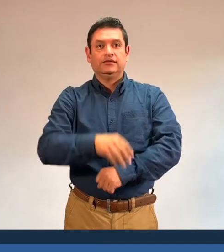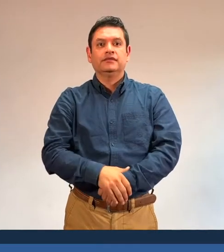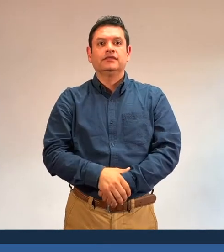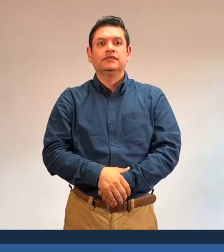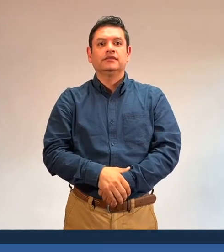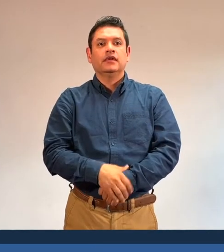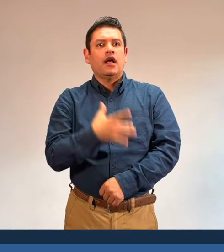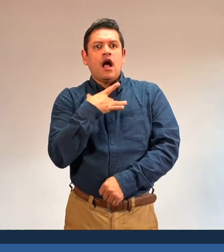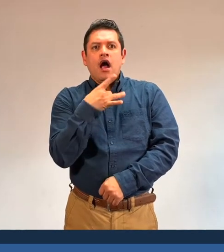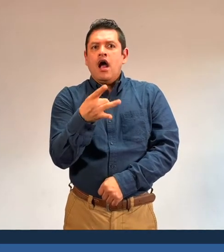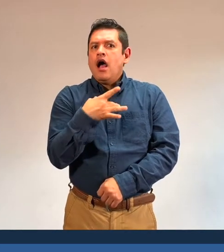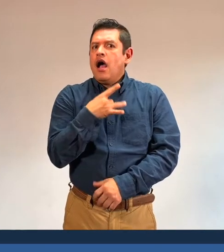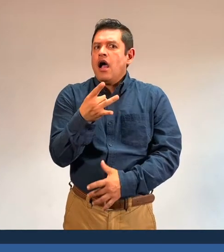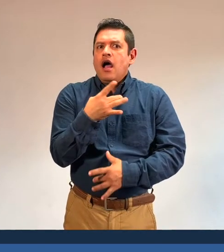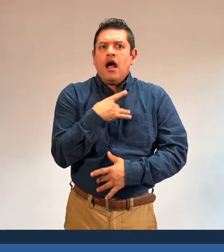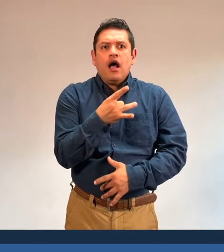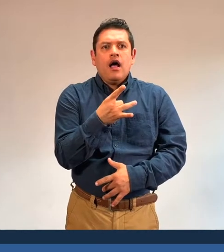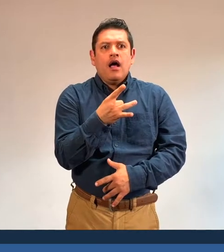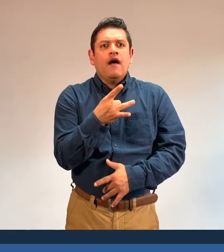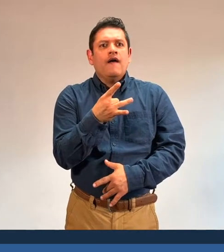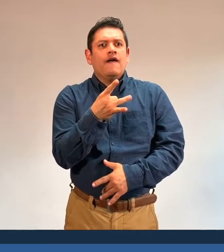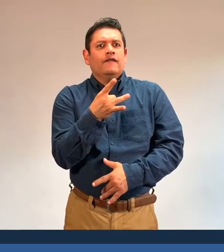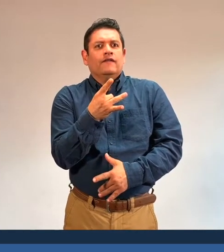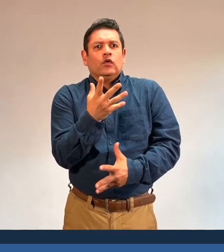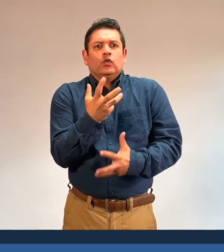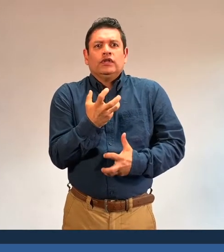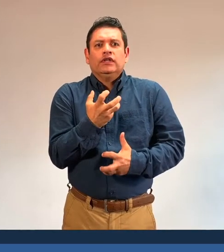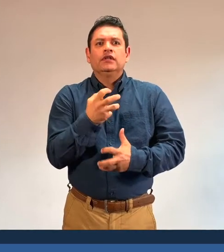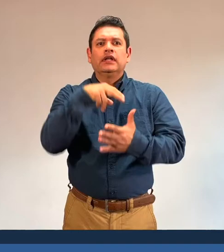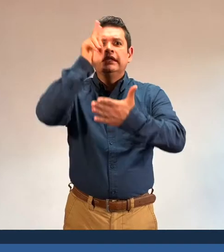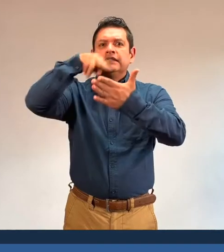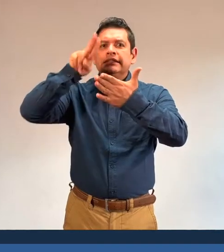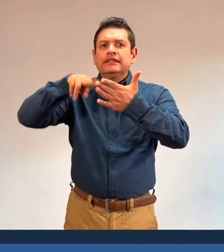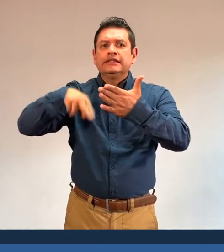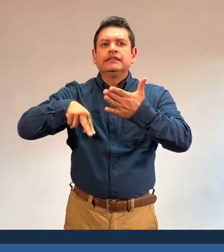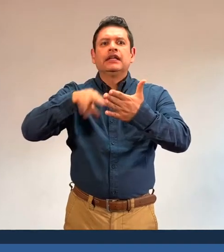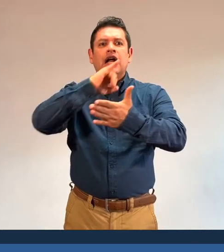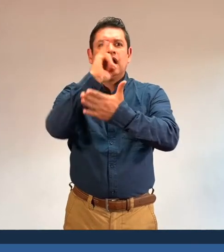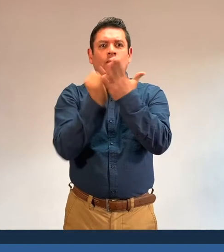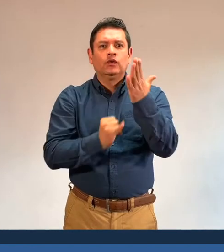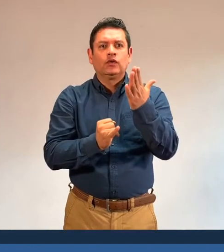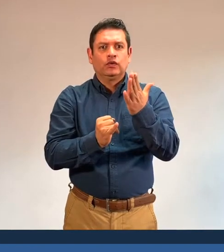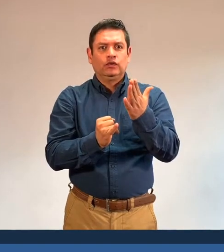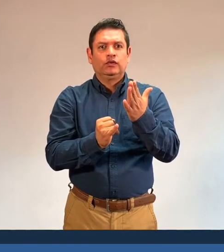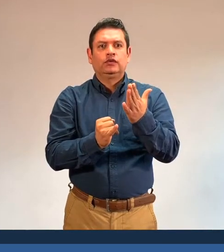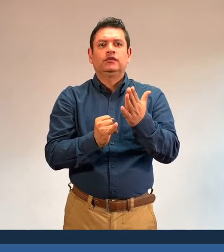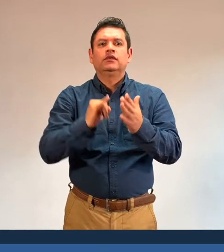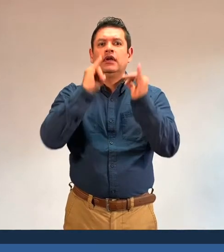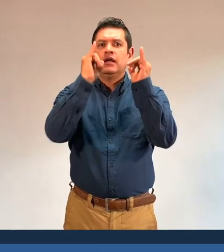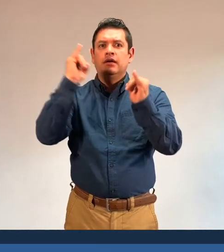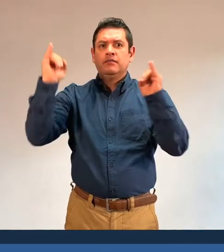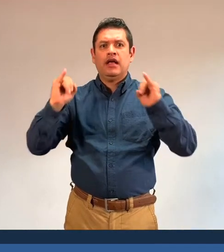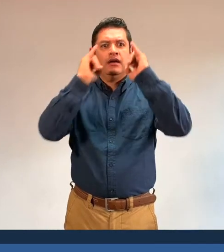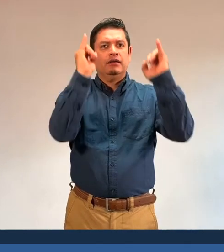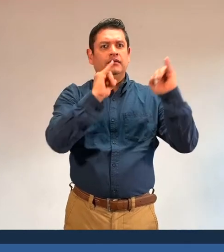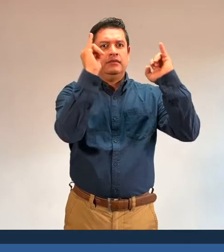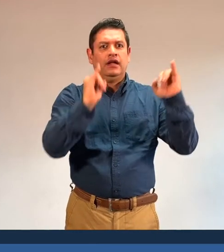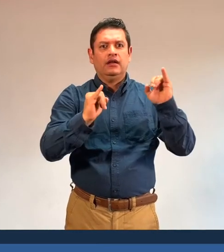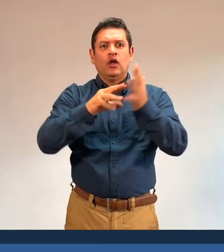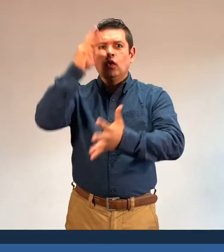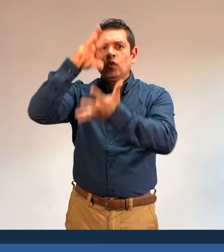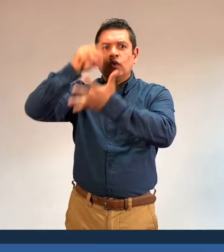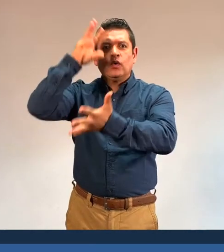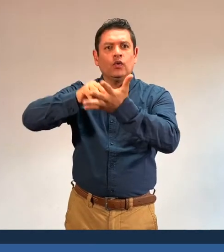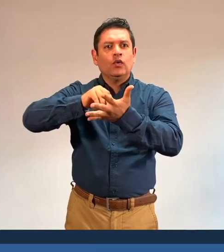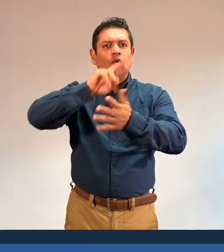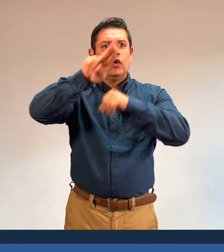In Mexico, she found a taste for painting. This was reflected in her artistic works, mainly known for its color and the landscape